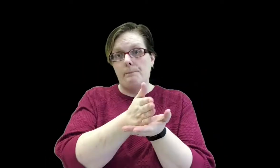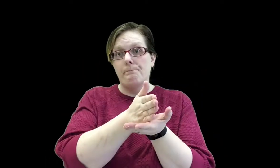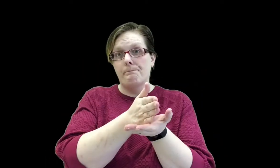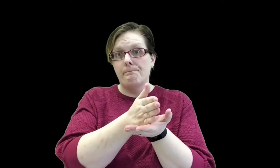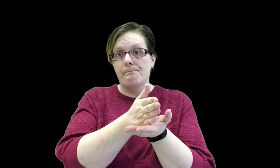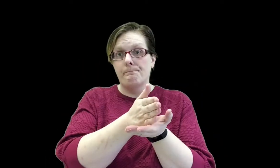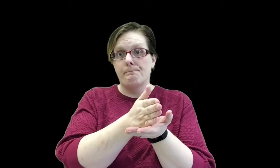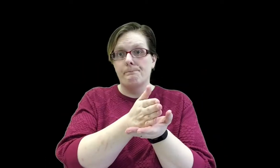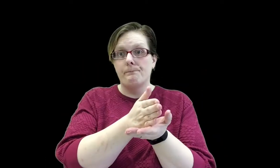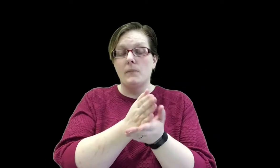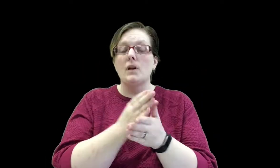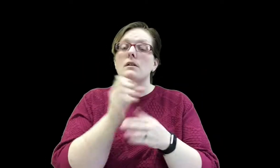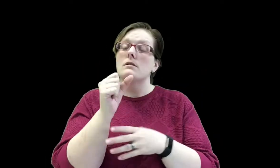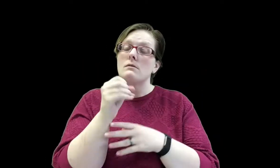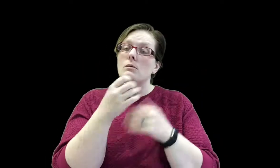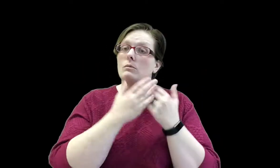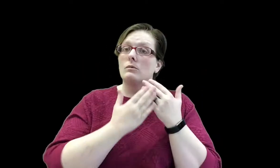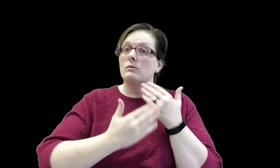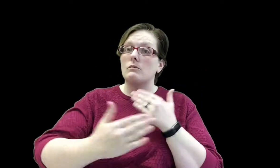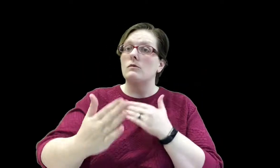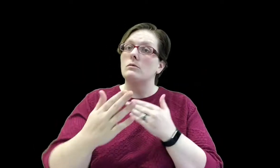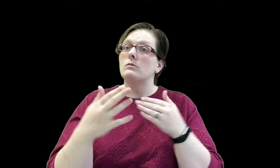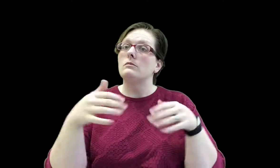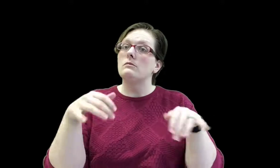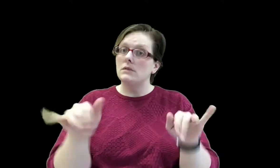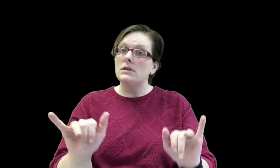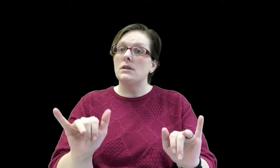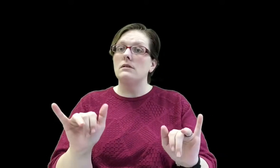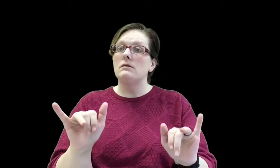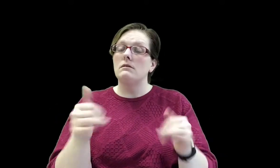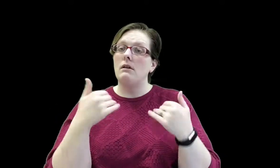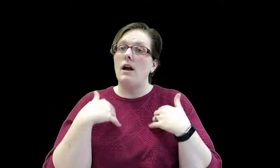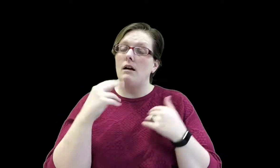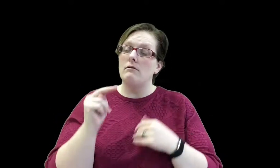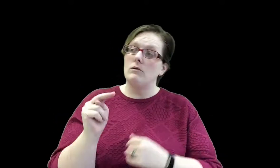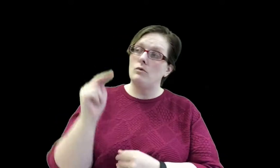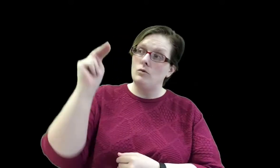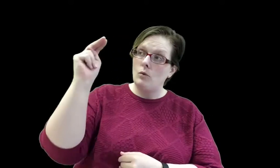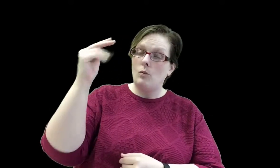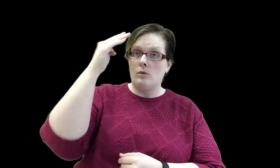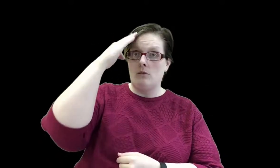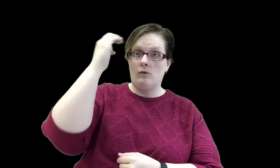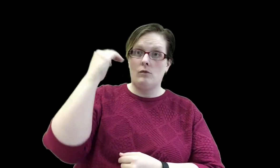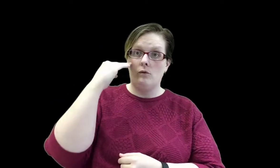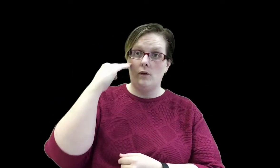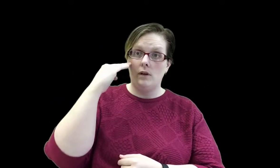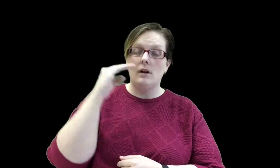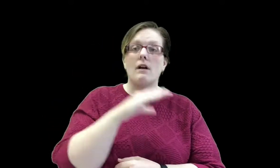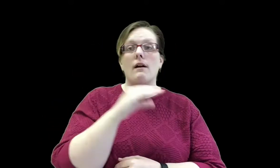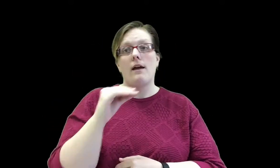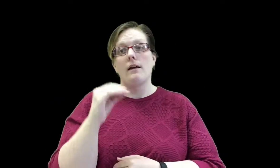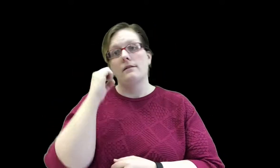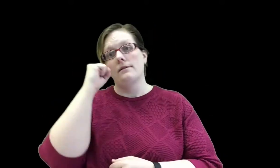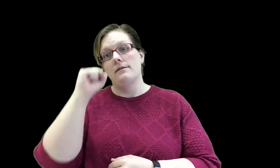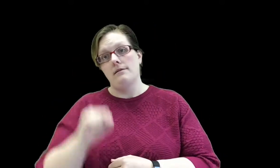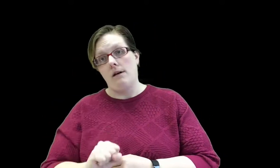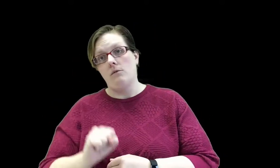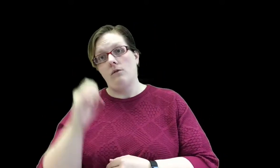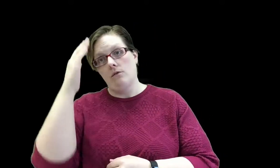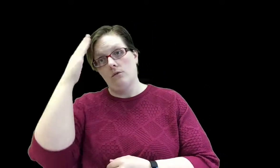fighting just stopped. So from that point on, we still have the North Korea and